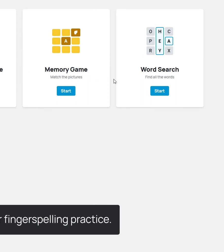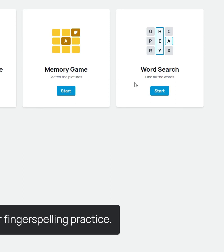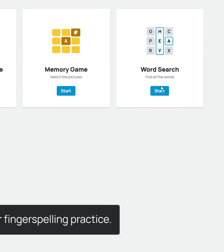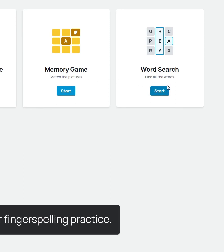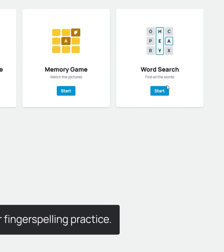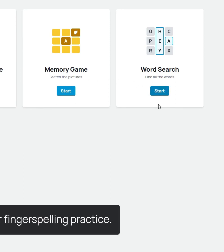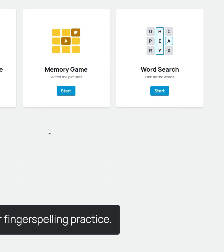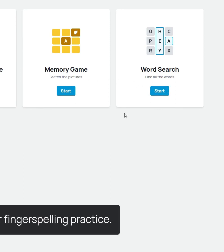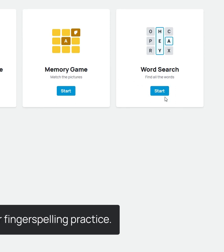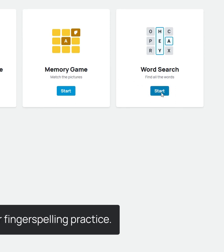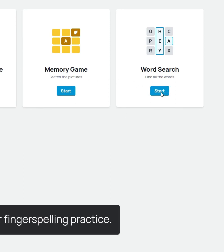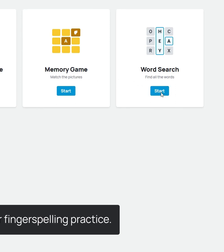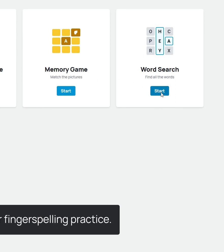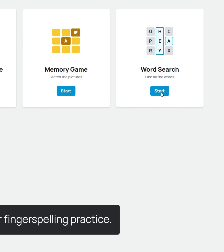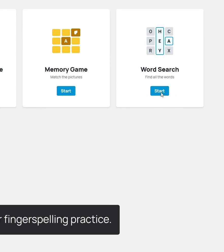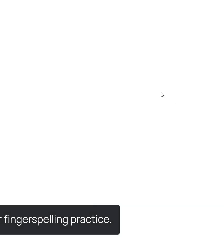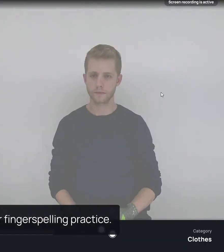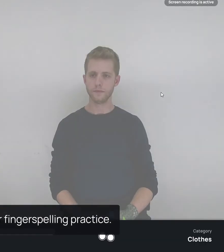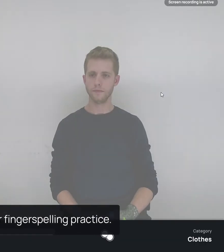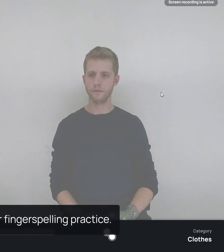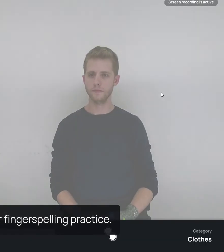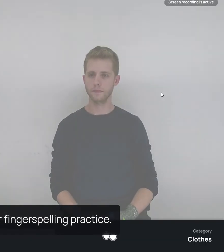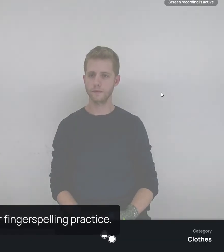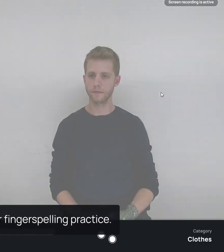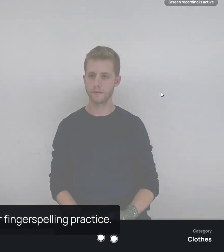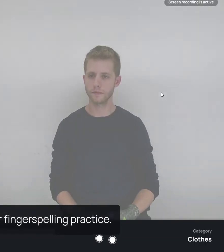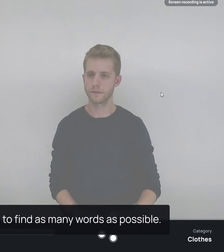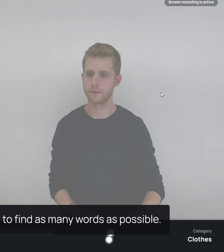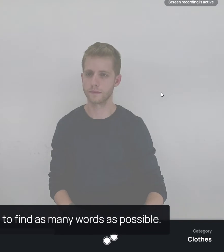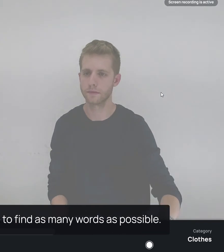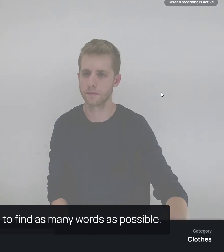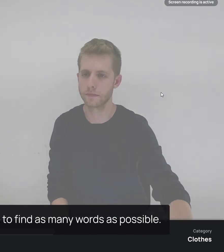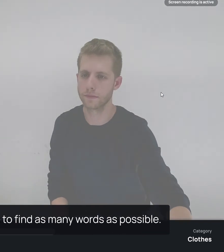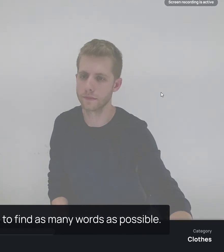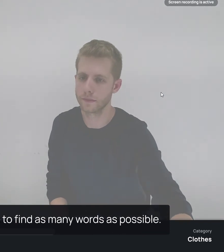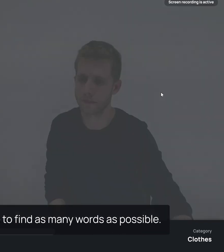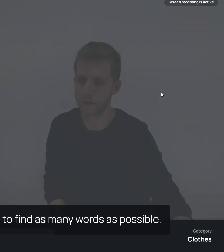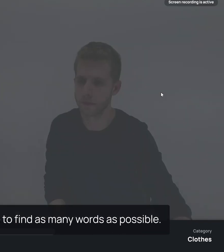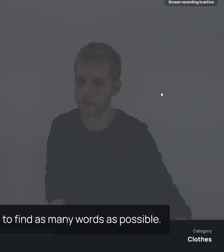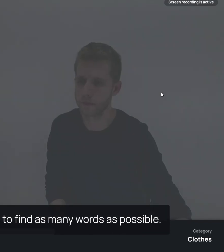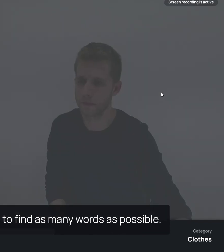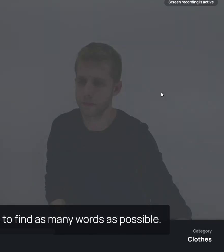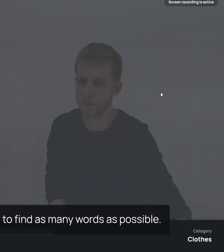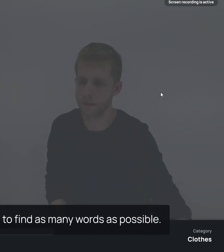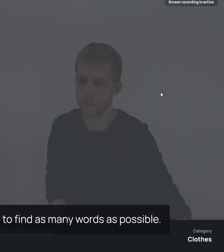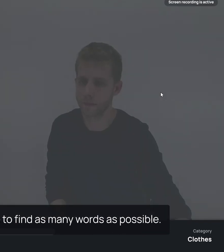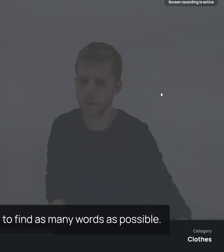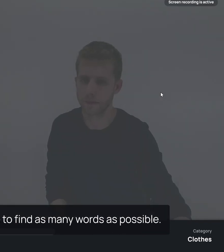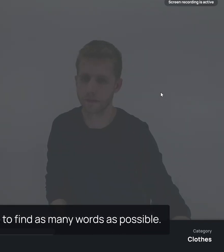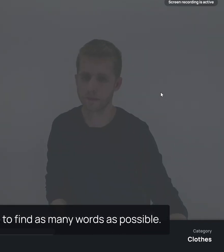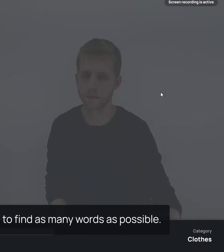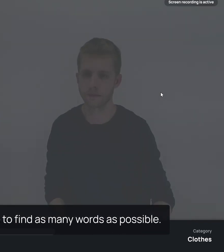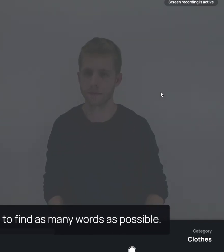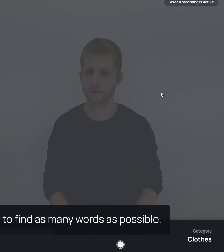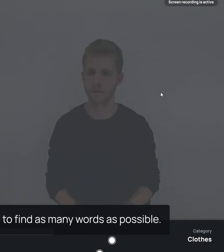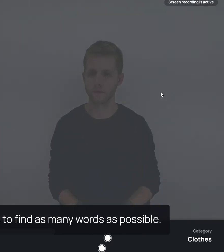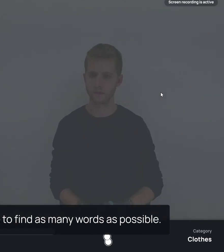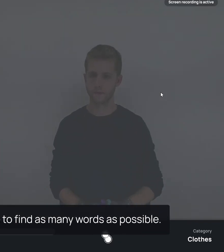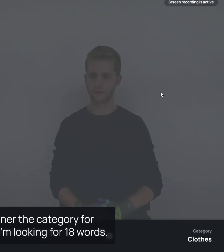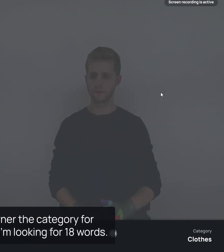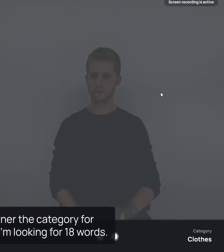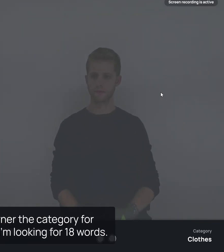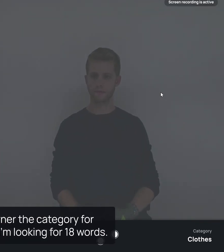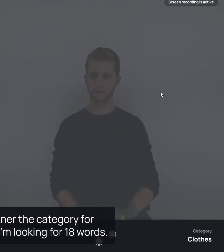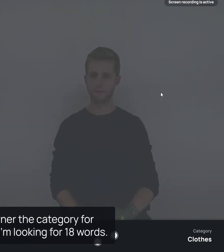learning. The word search game is good for fingerspelling practice. You must use your fingerspelling knowledge to find as many words as